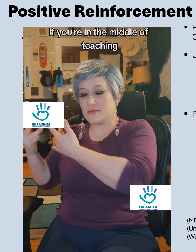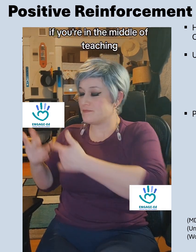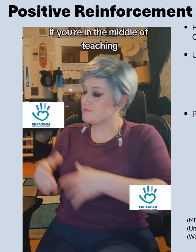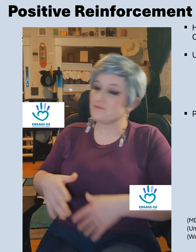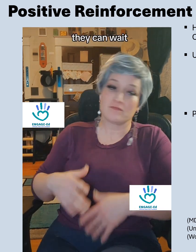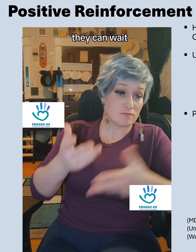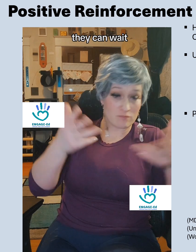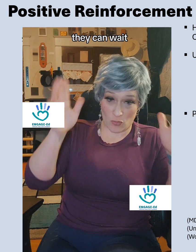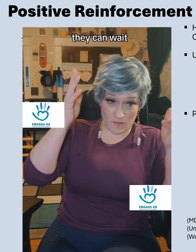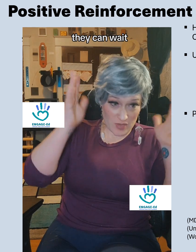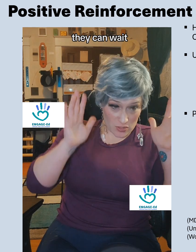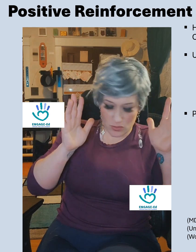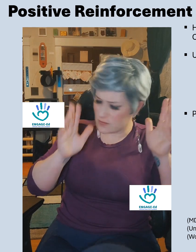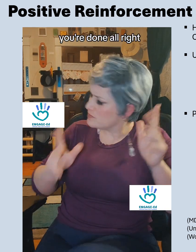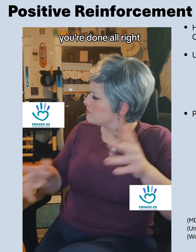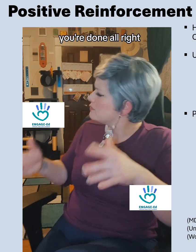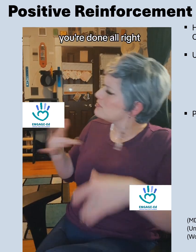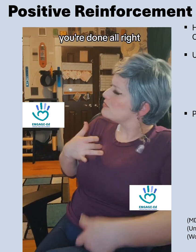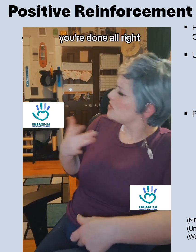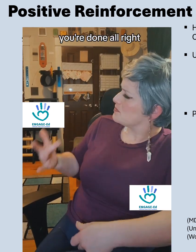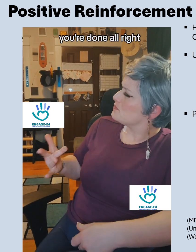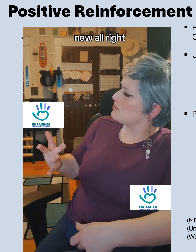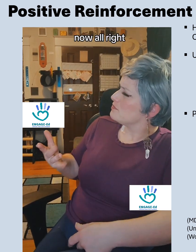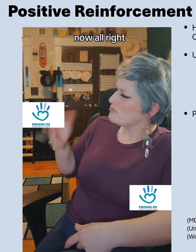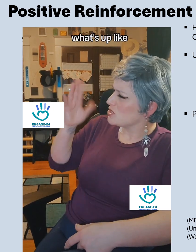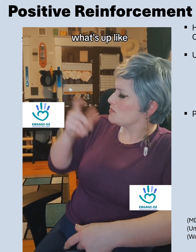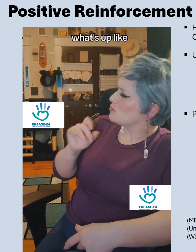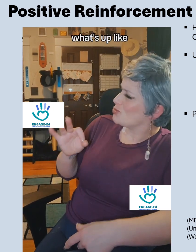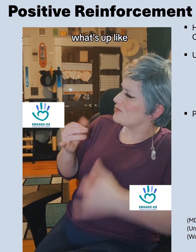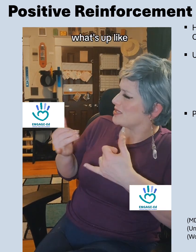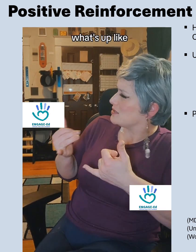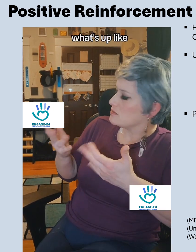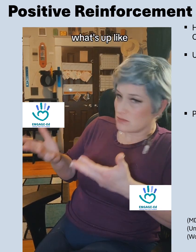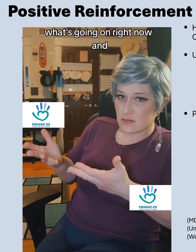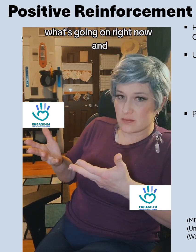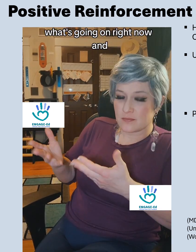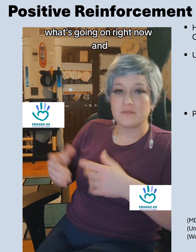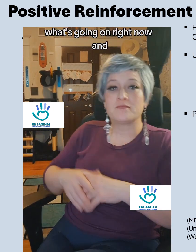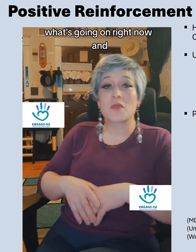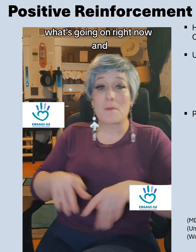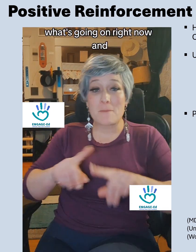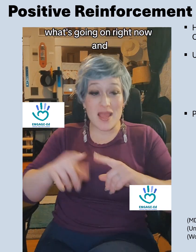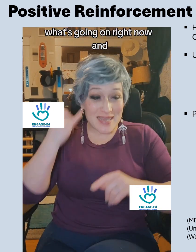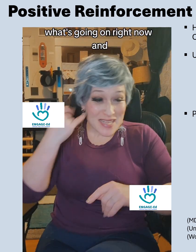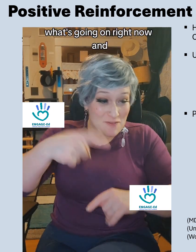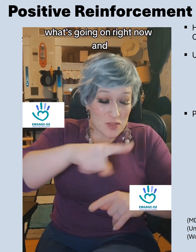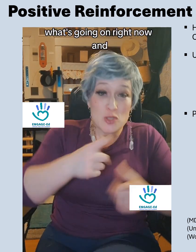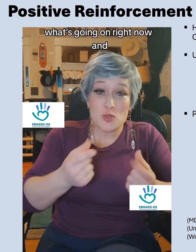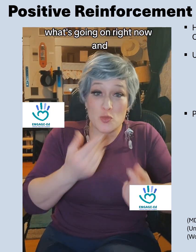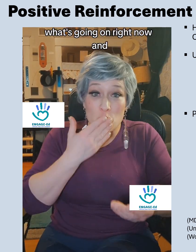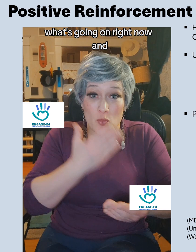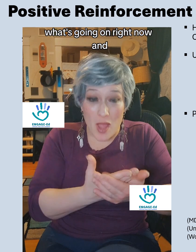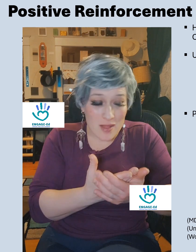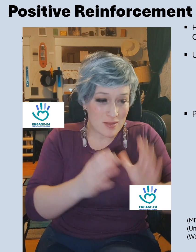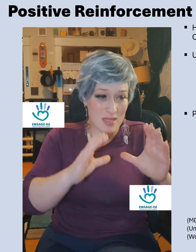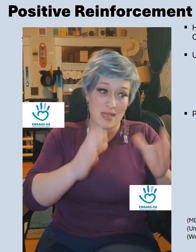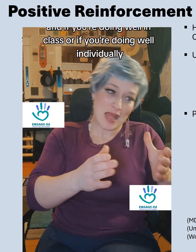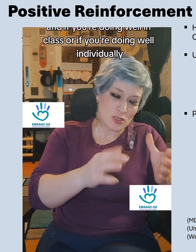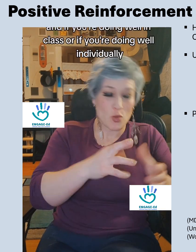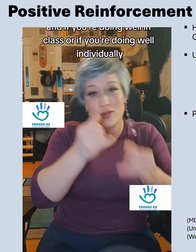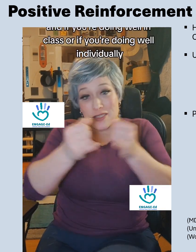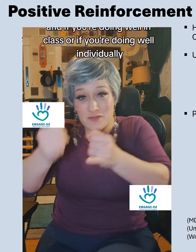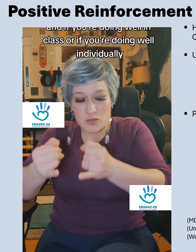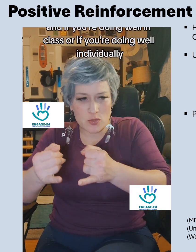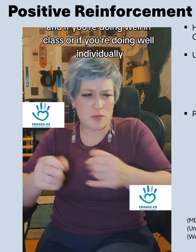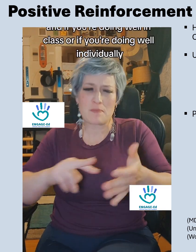teaching. They can wait. You're done. All right, what's up? Like, what's going on right now? And if